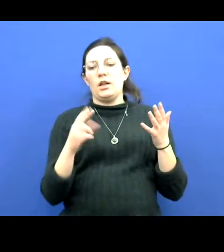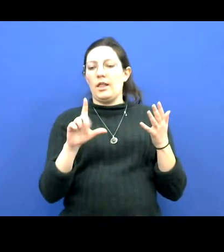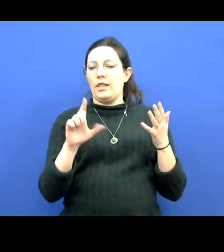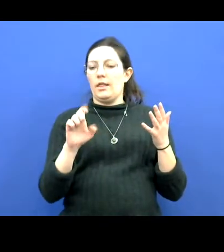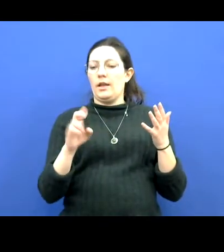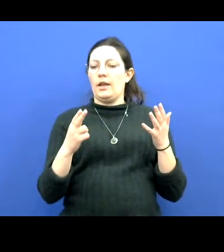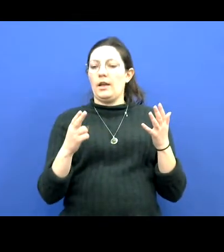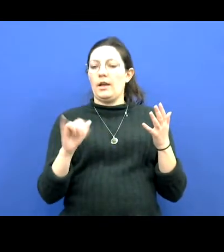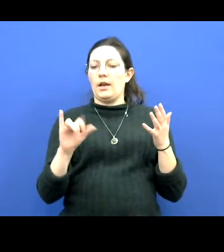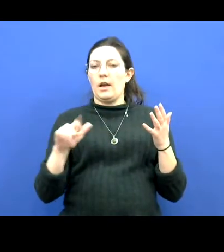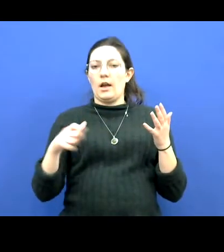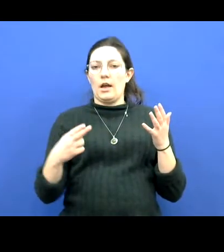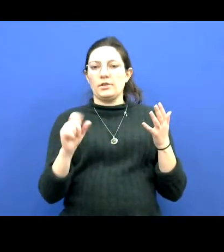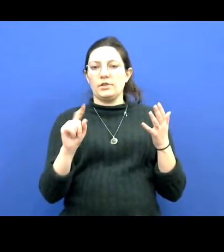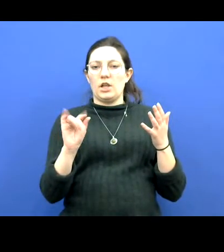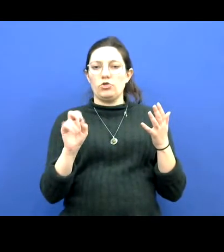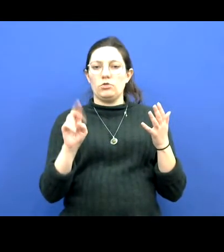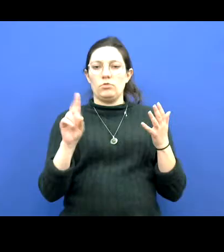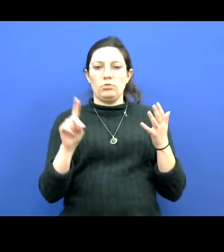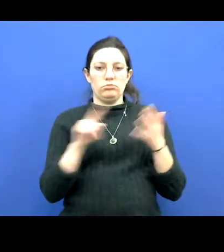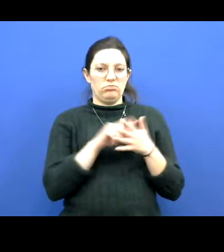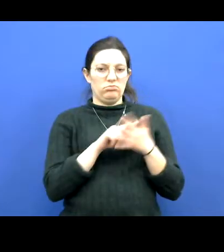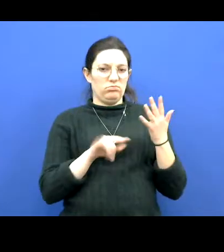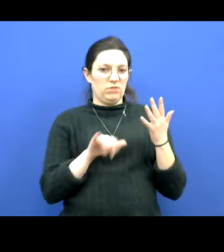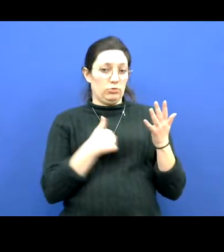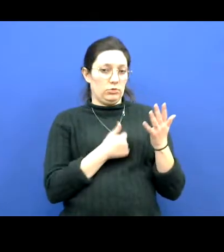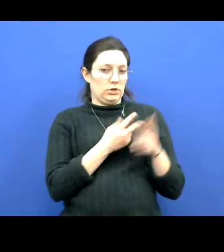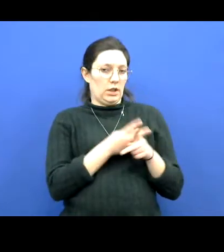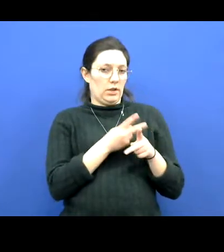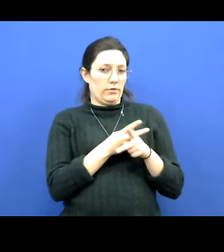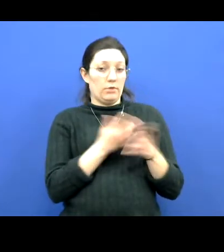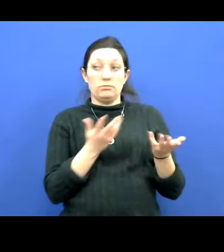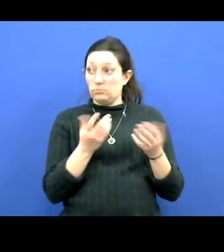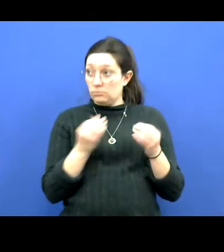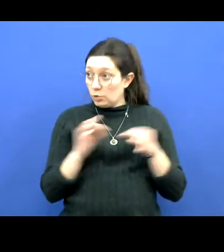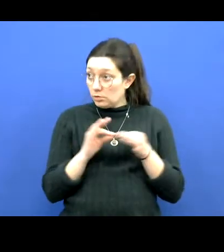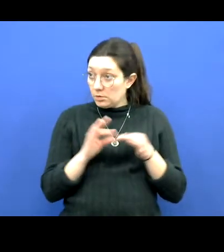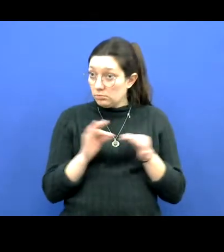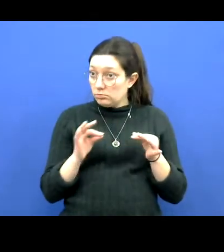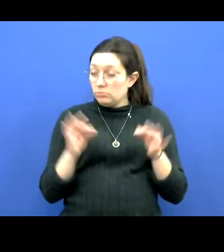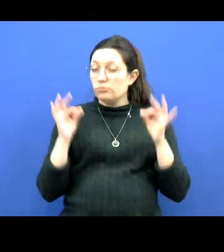seeing and hearing no further comments, please call the roll.